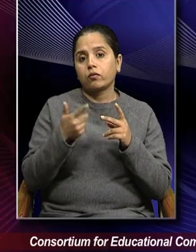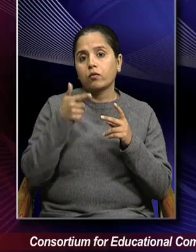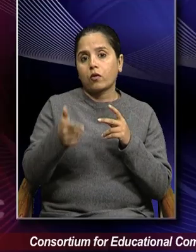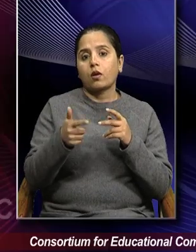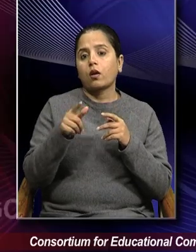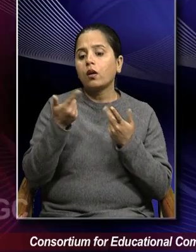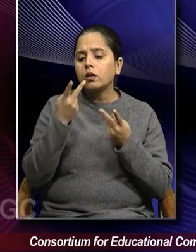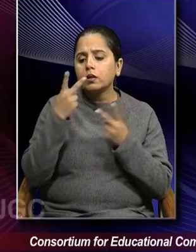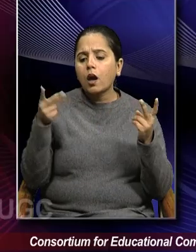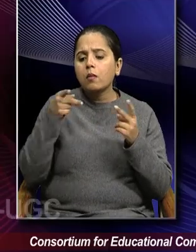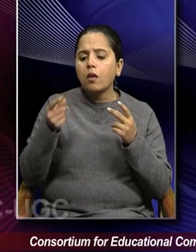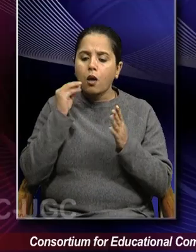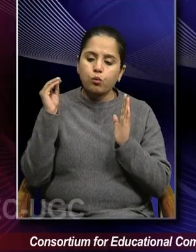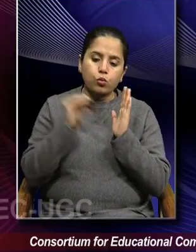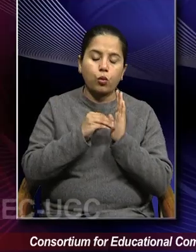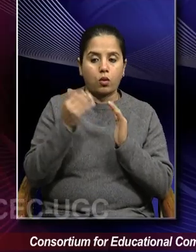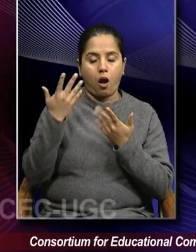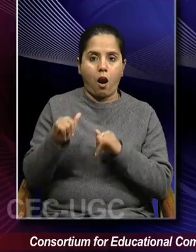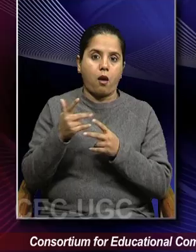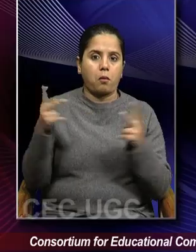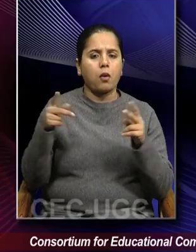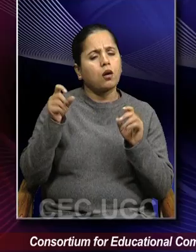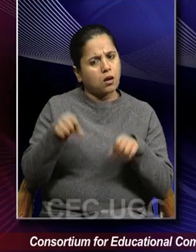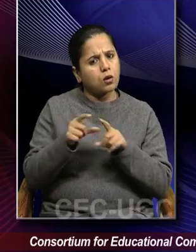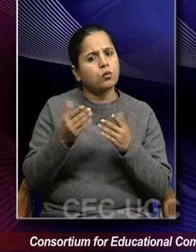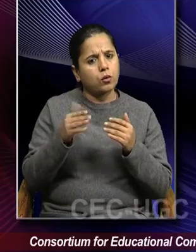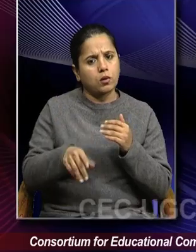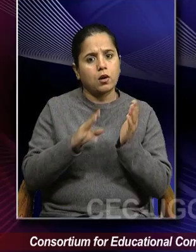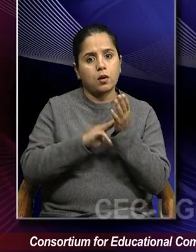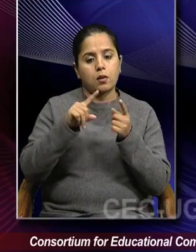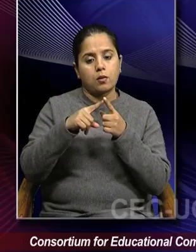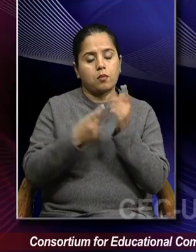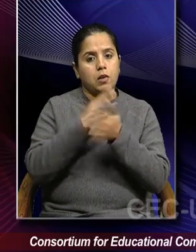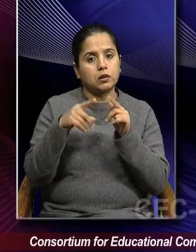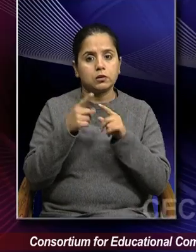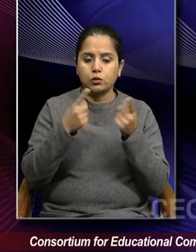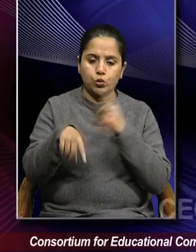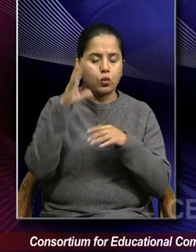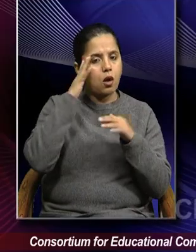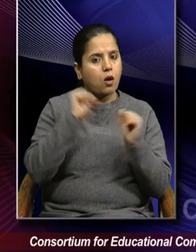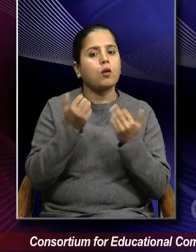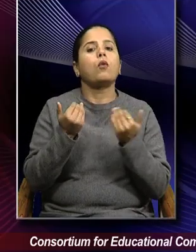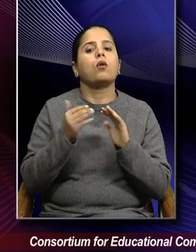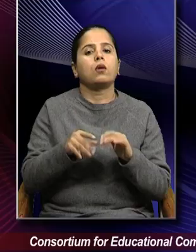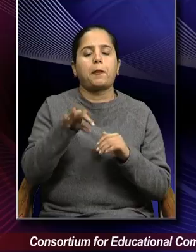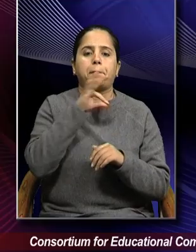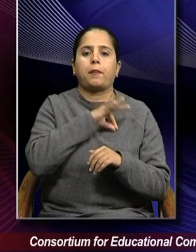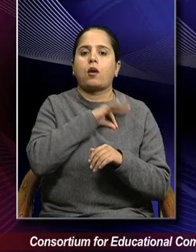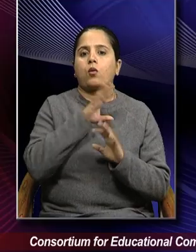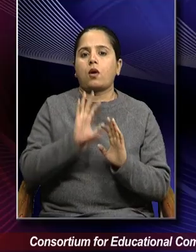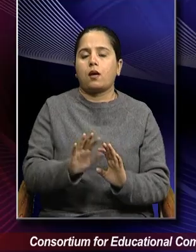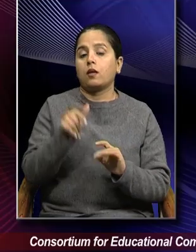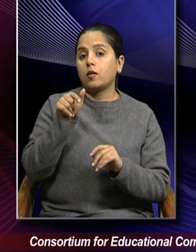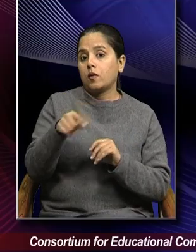date, you can do that, or even the merchant categories you can decide as per your convenience. So this is the benefit of